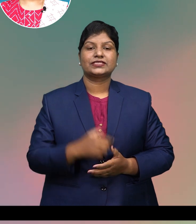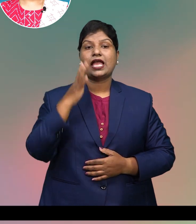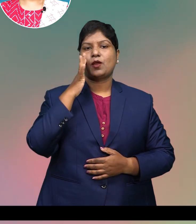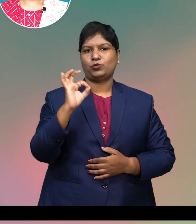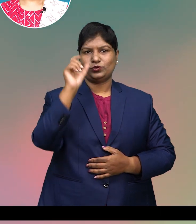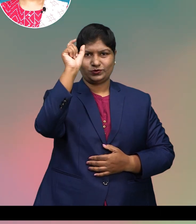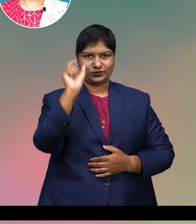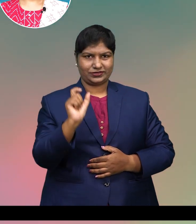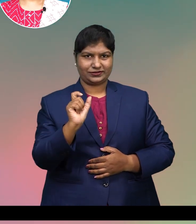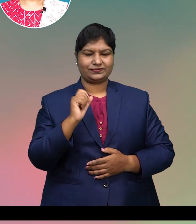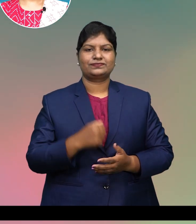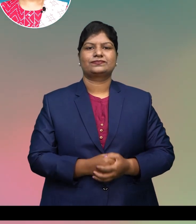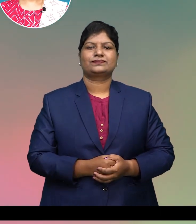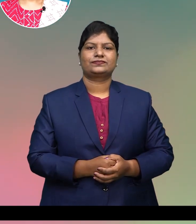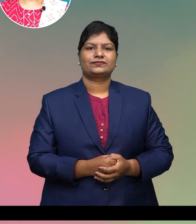Keywords: